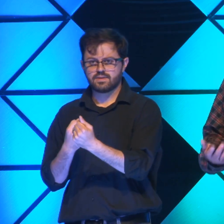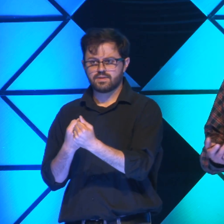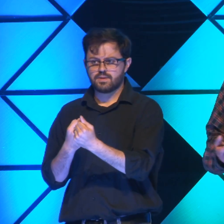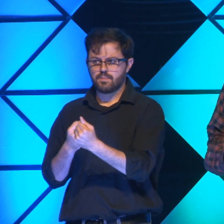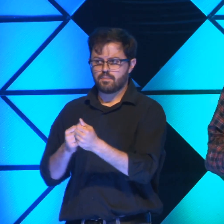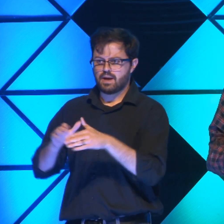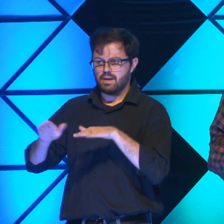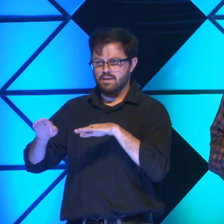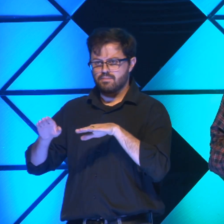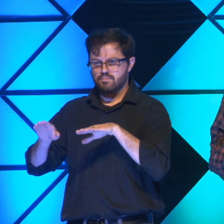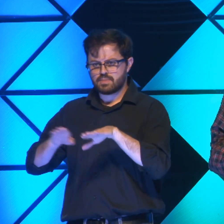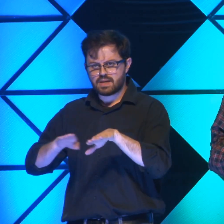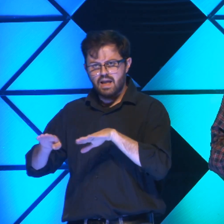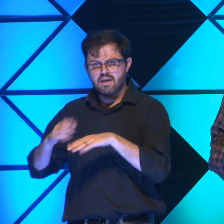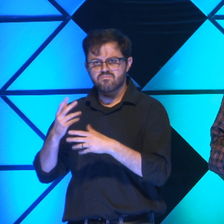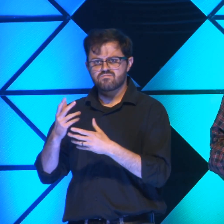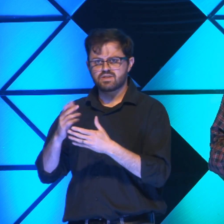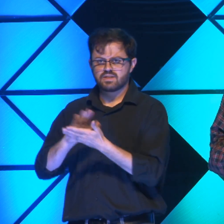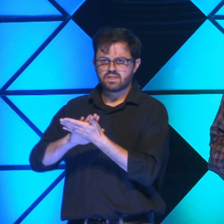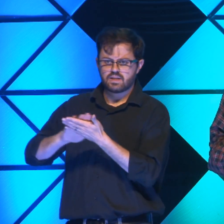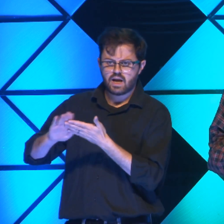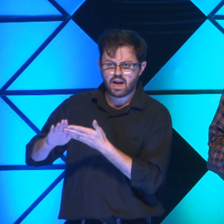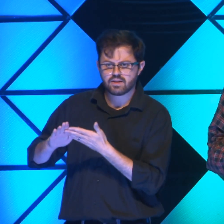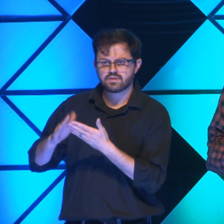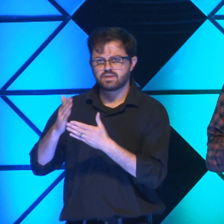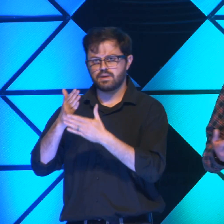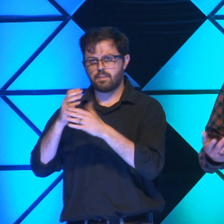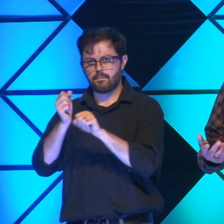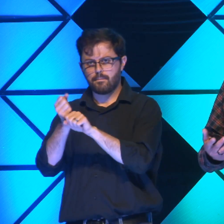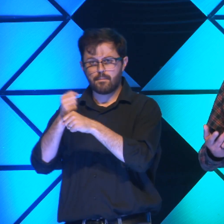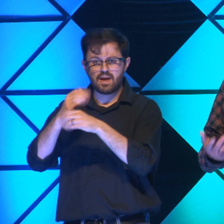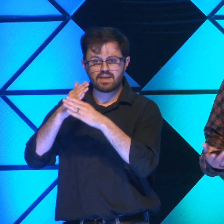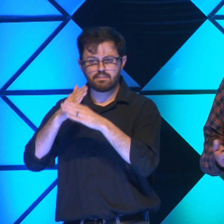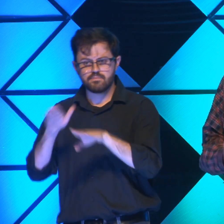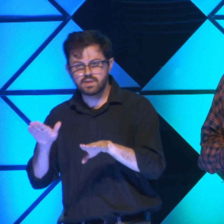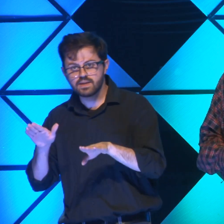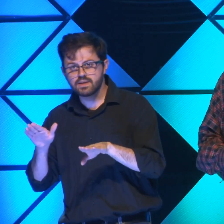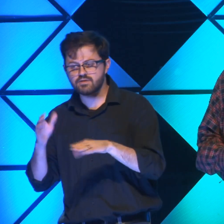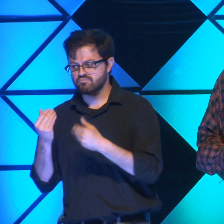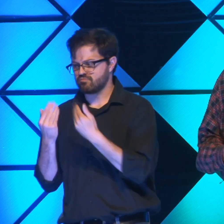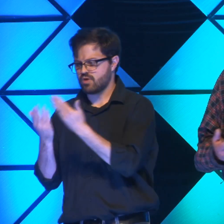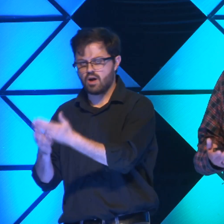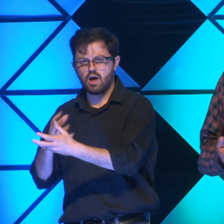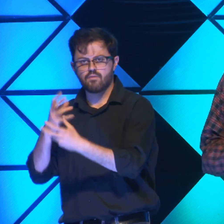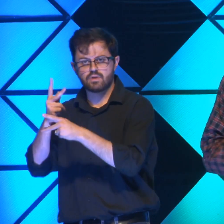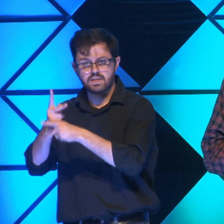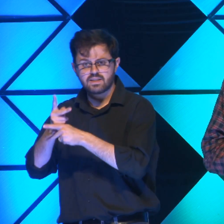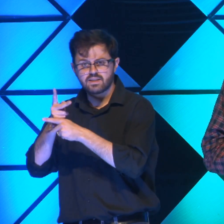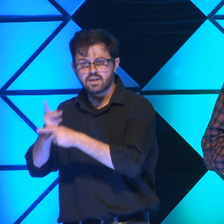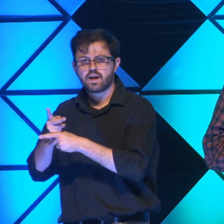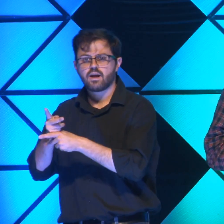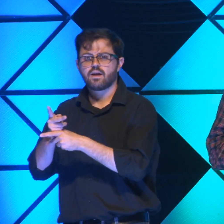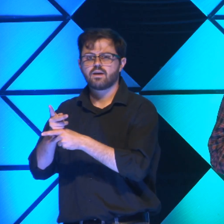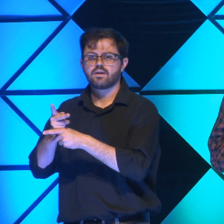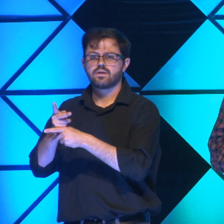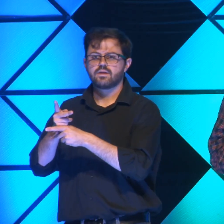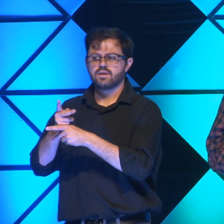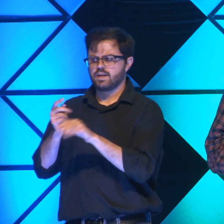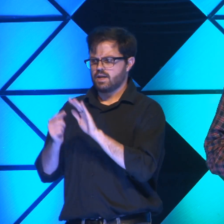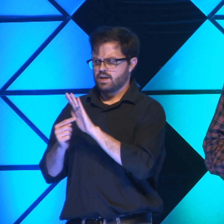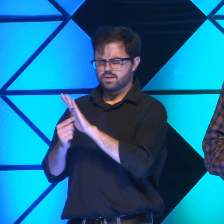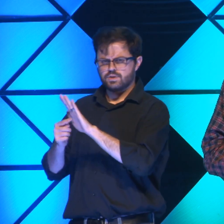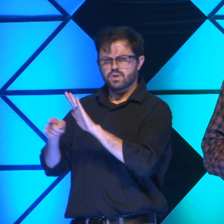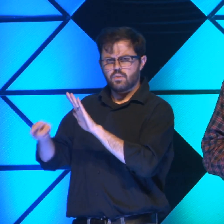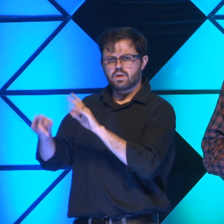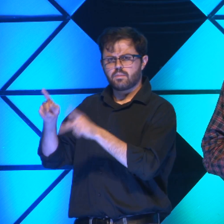through us being a peacemaker, by offering care and showing someone that they're not alone